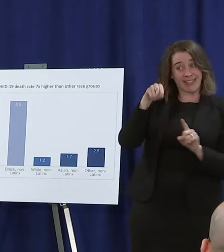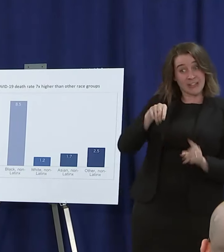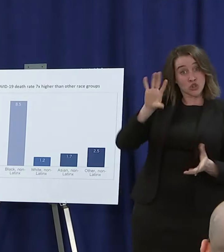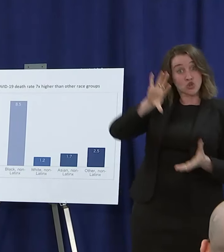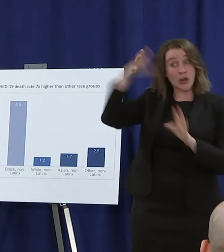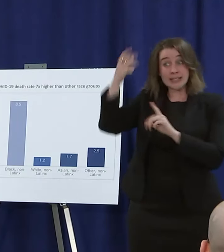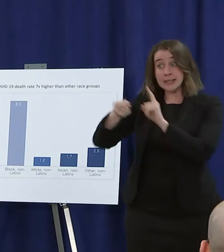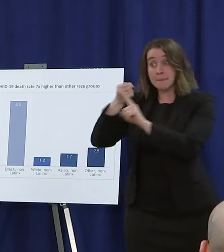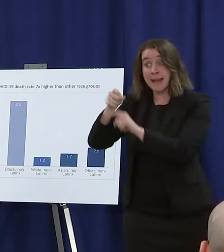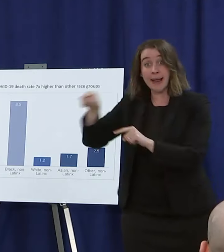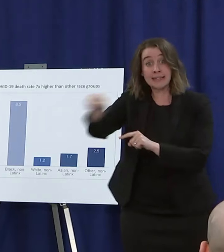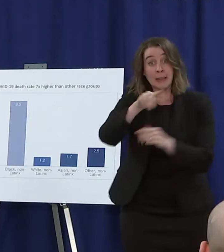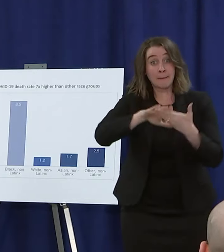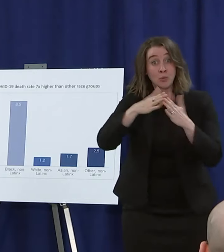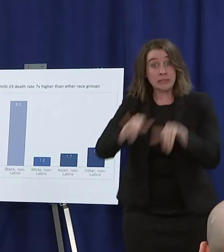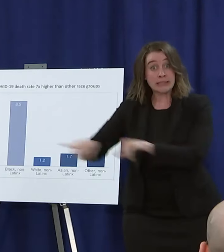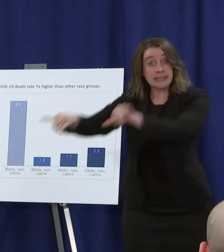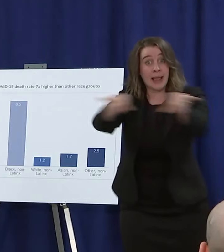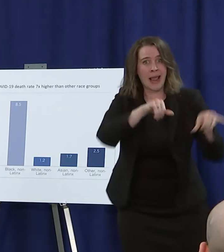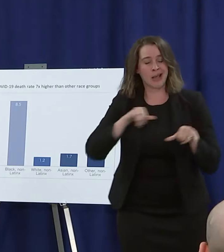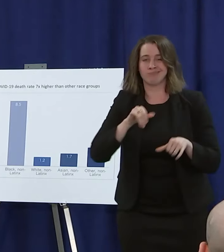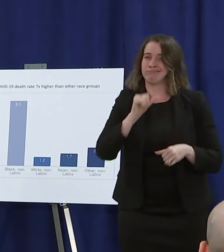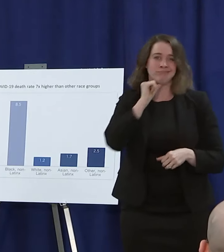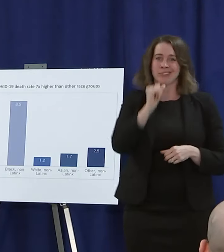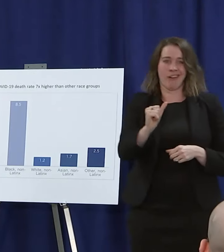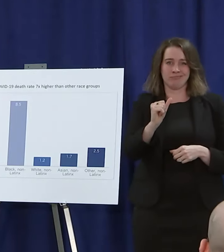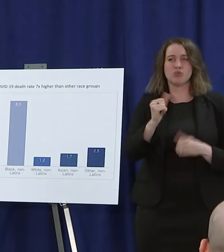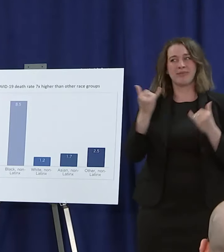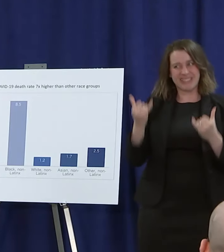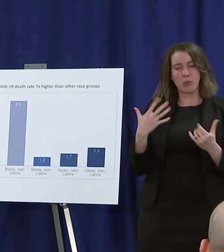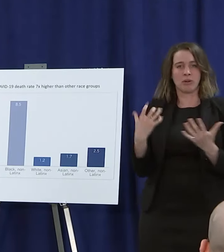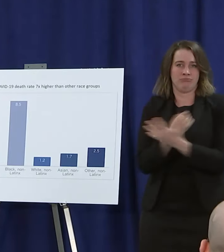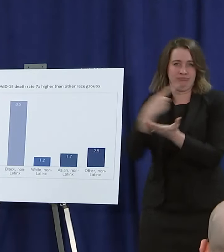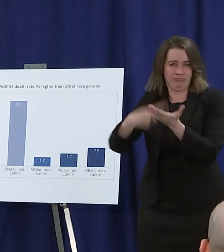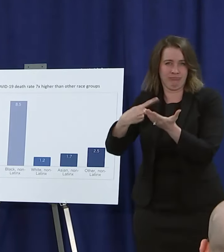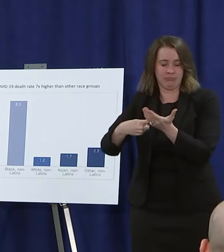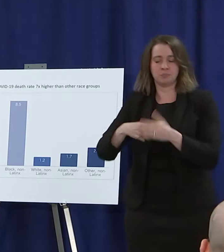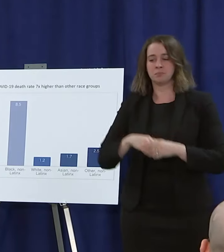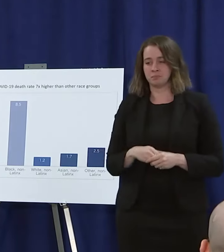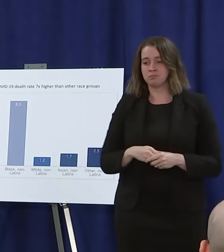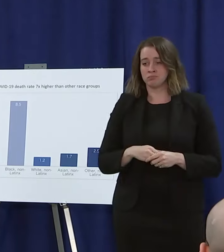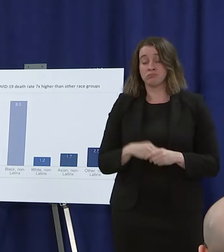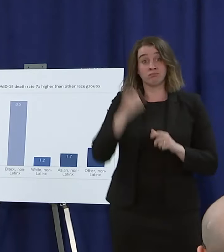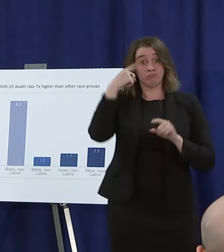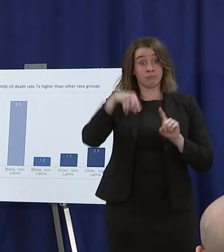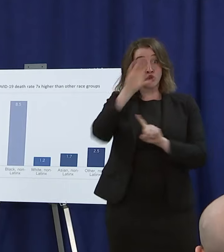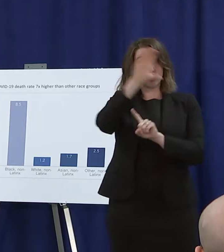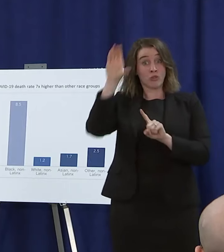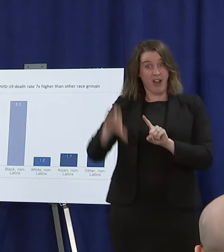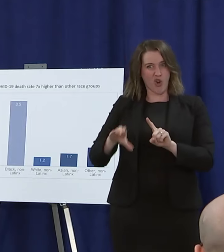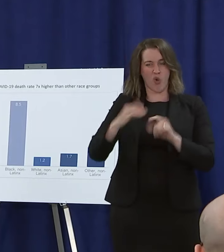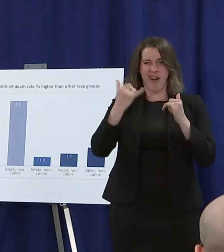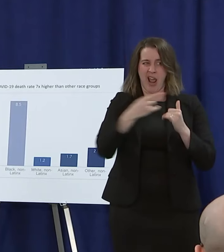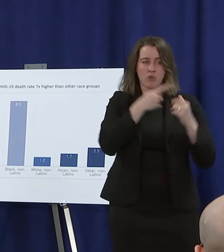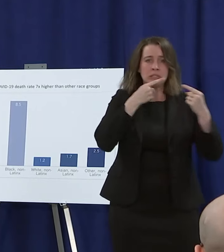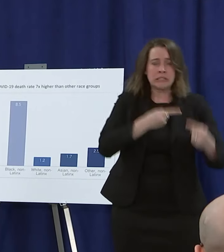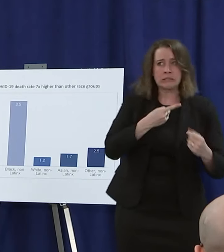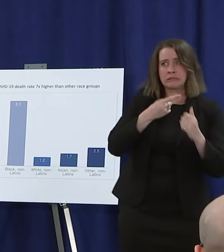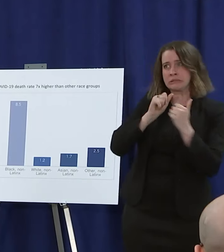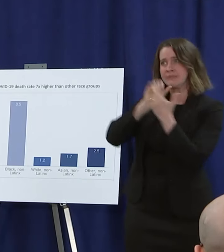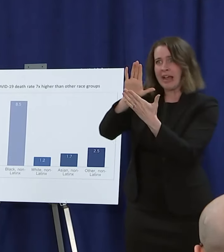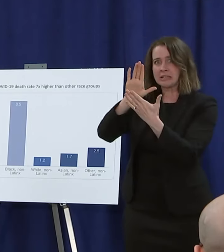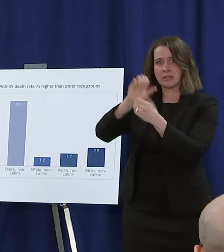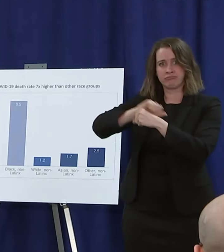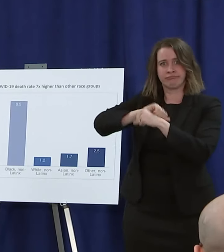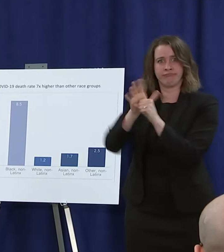same way, and that's what today's conversation is about. While all of Chicago is grappling with COVID-19, what